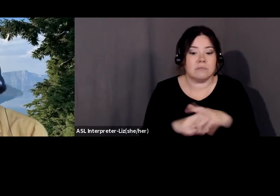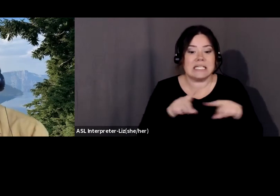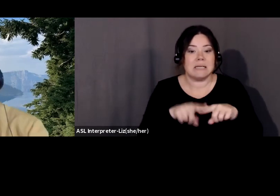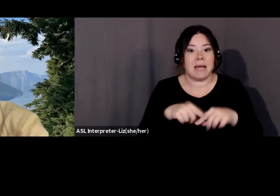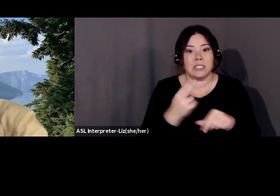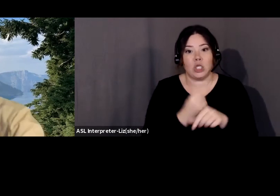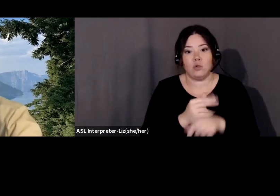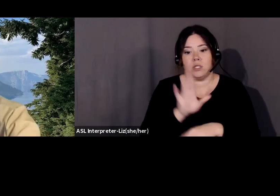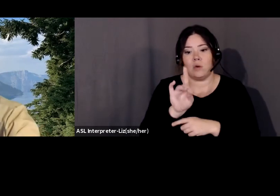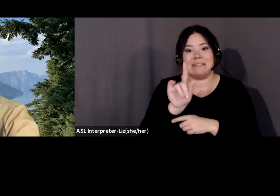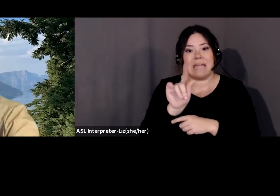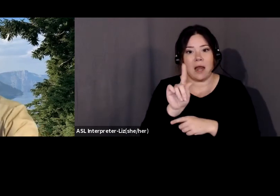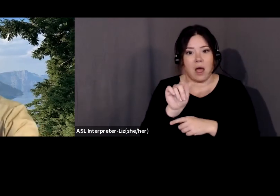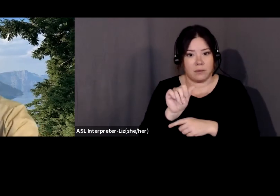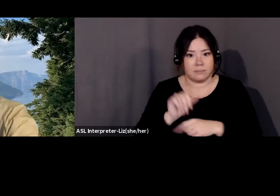says.